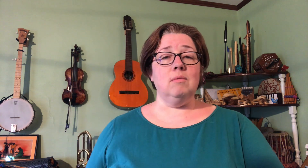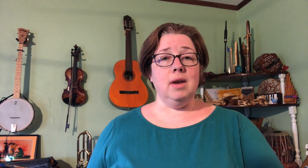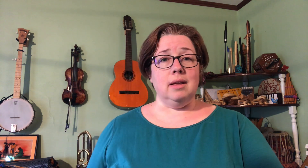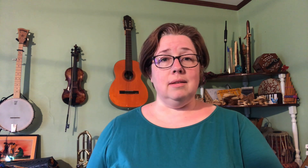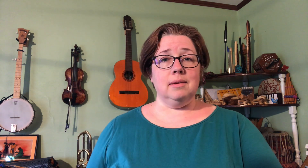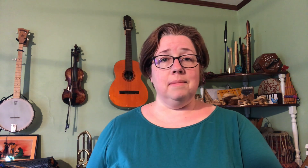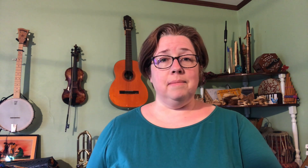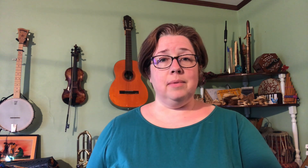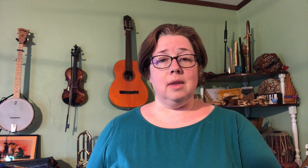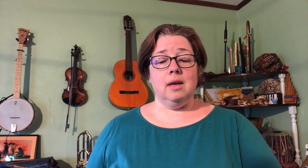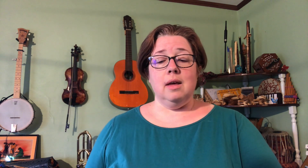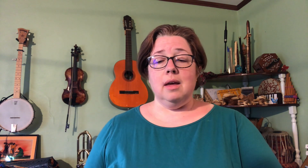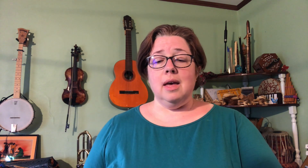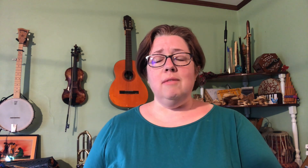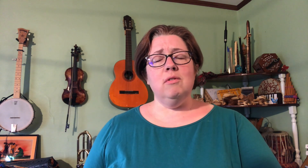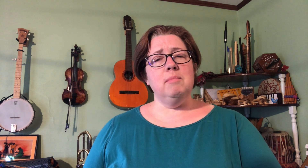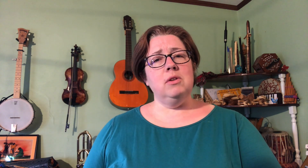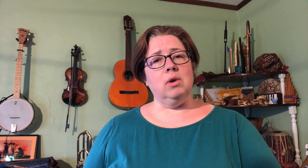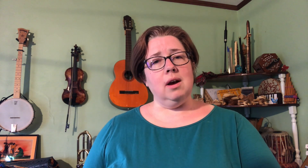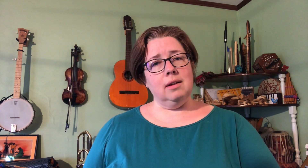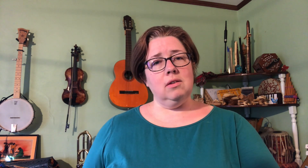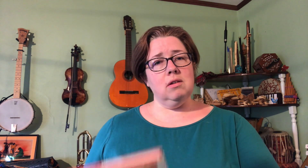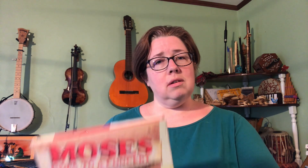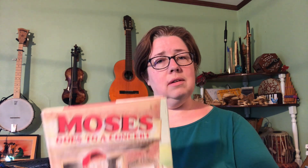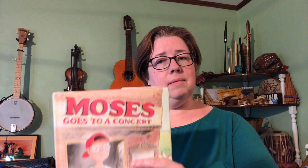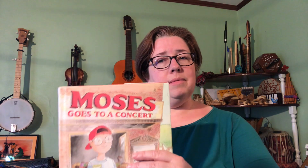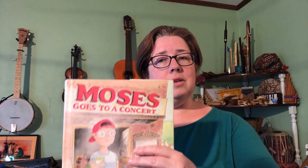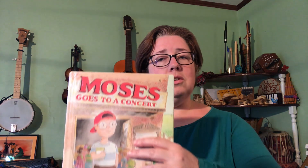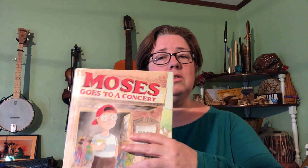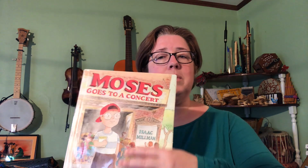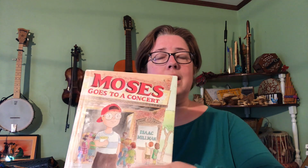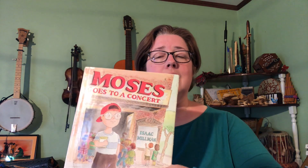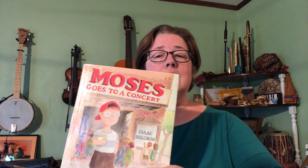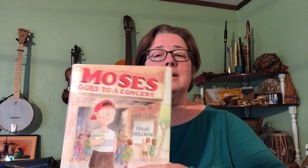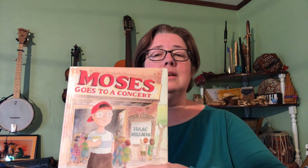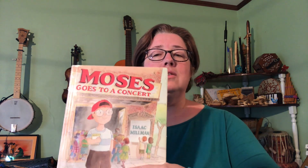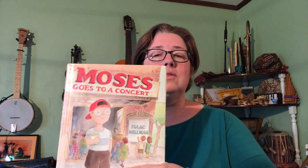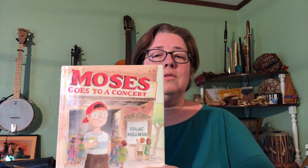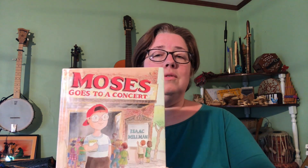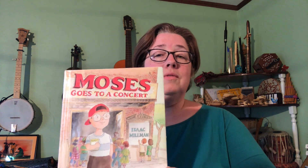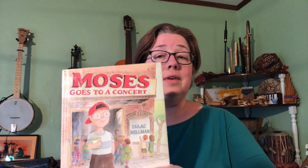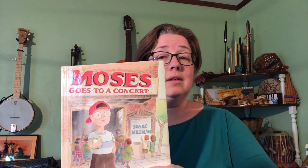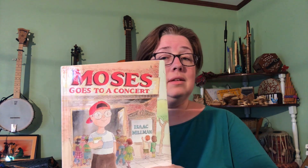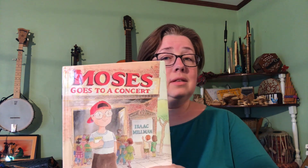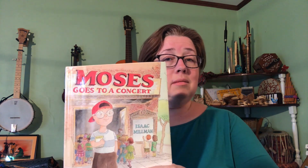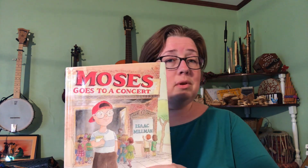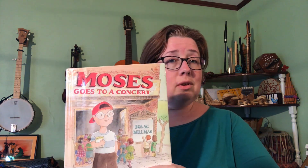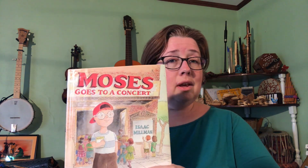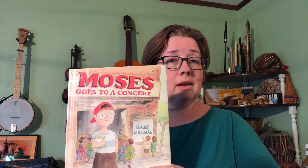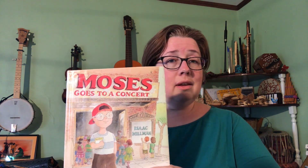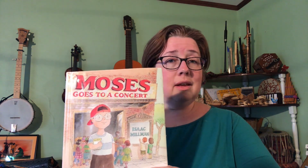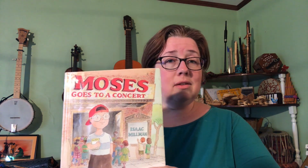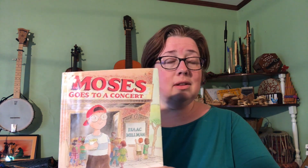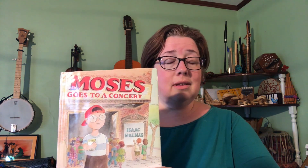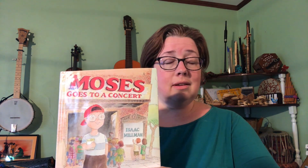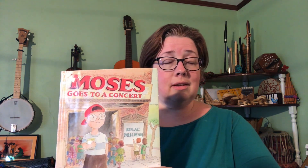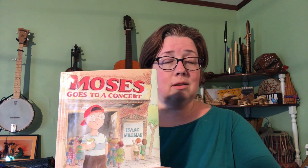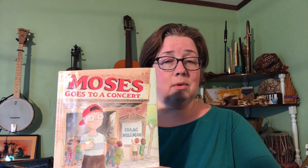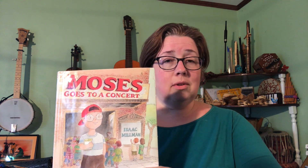ways. Have you ever been to a concert? That's a good way to feel the music. And to listen to music.